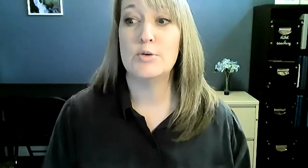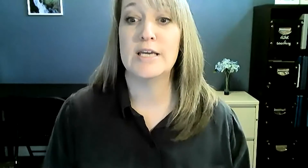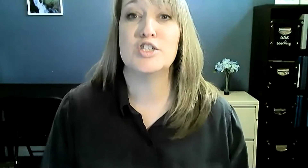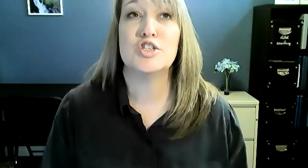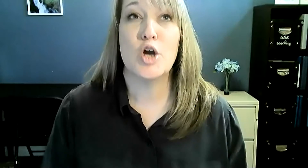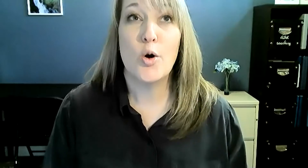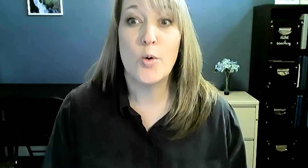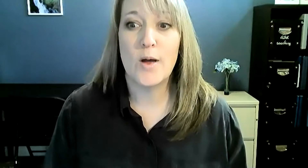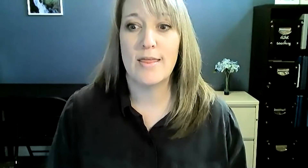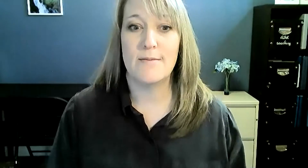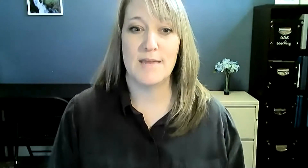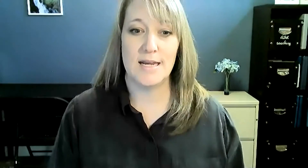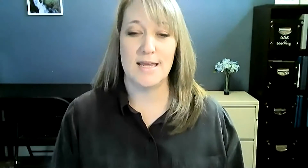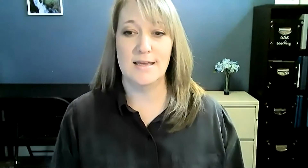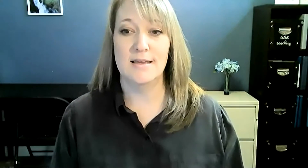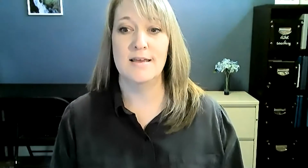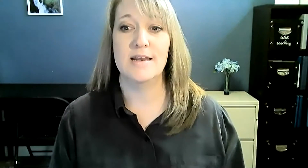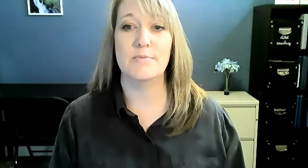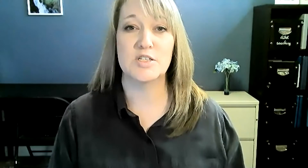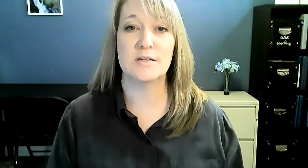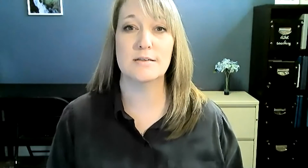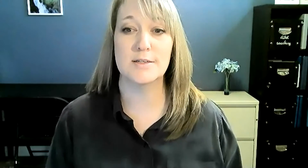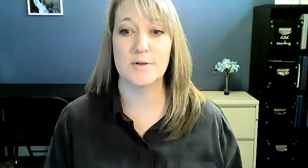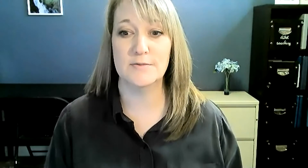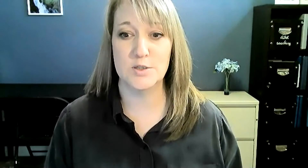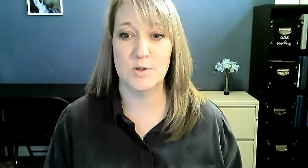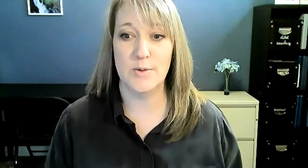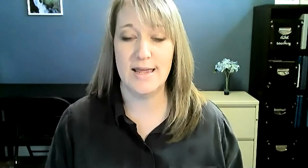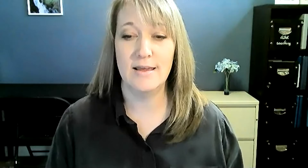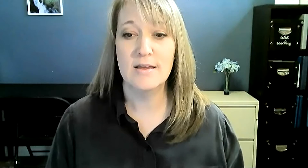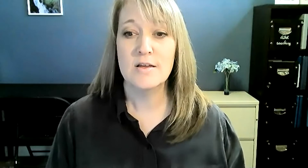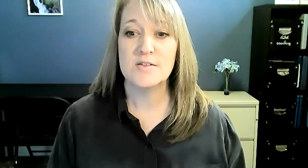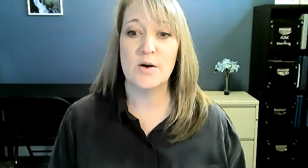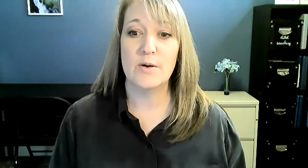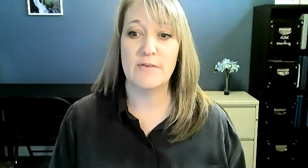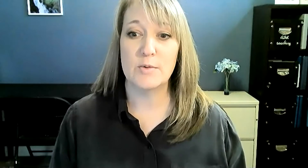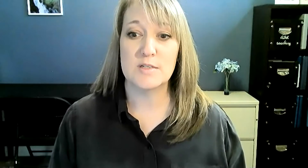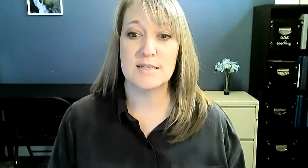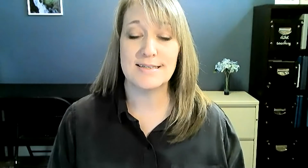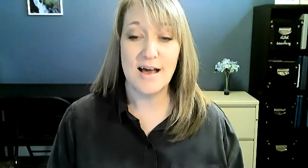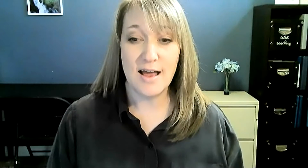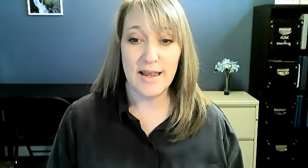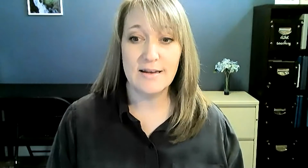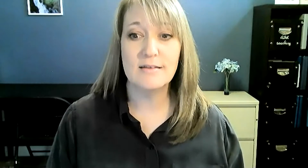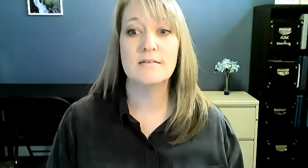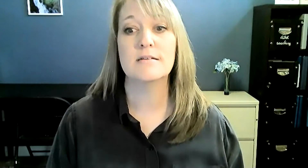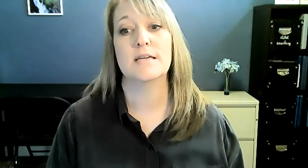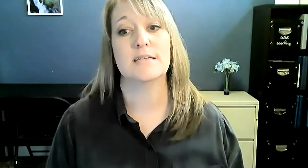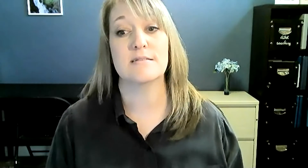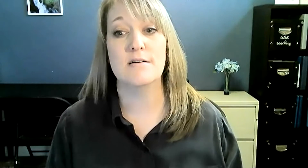can show the meaning in a much clearer visual way. So if I were to sign, it's long